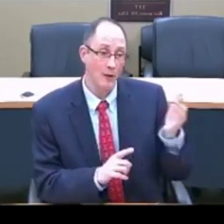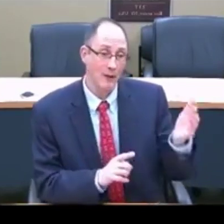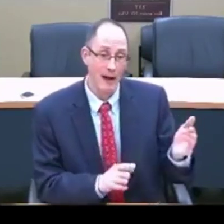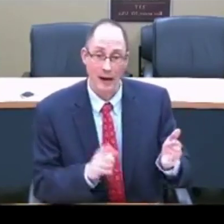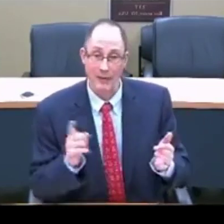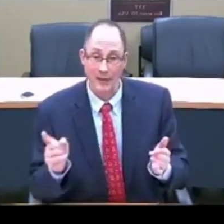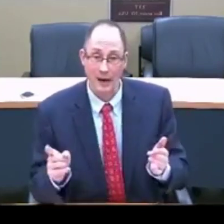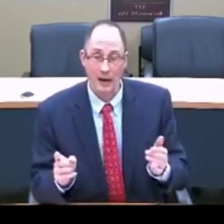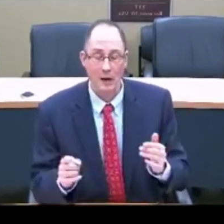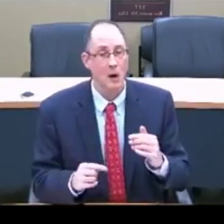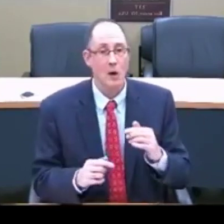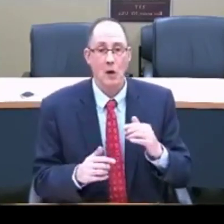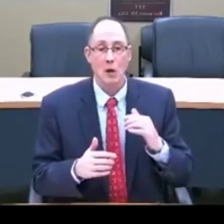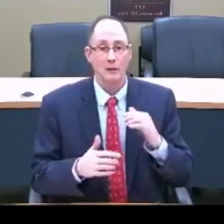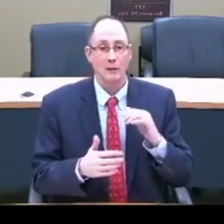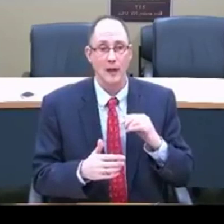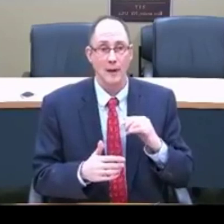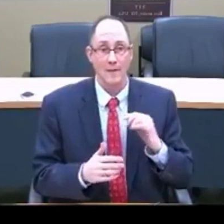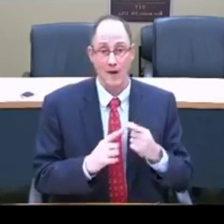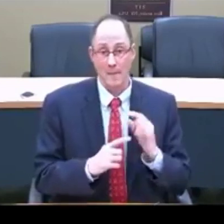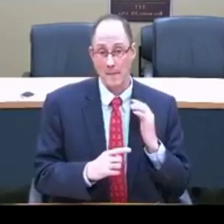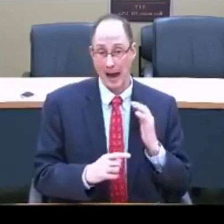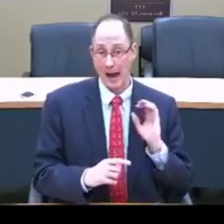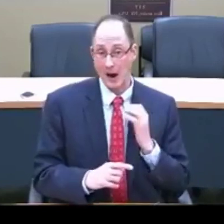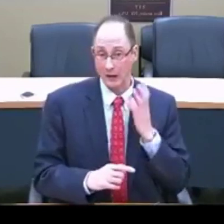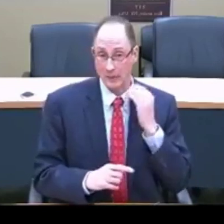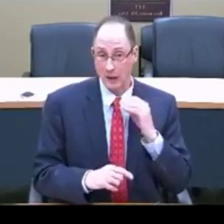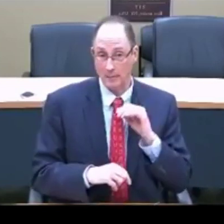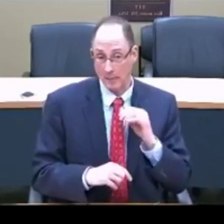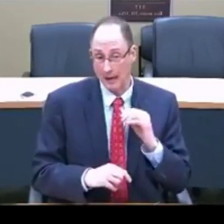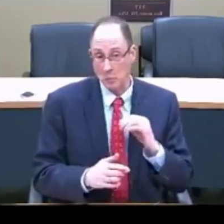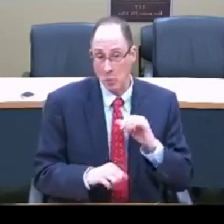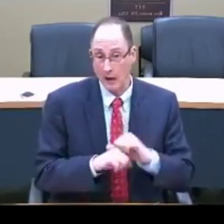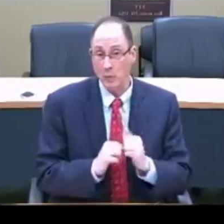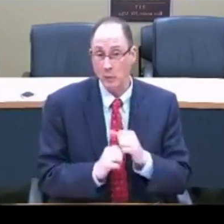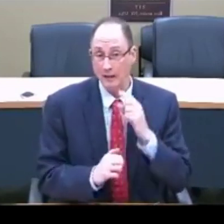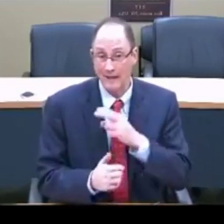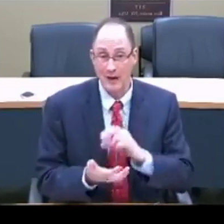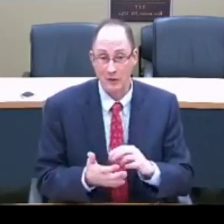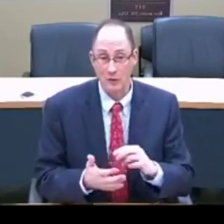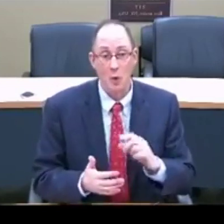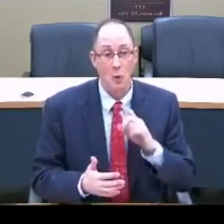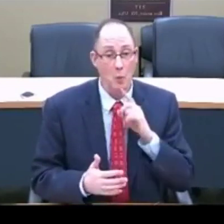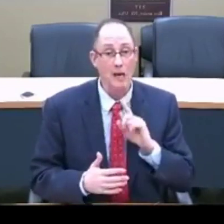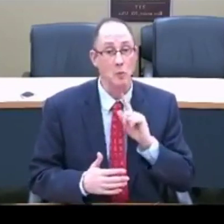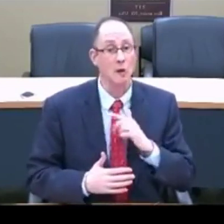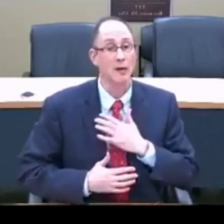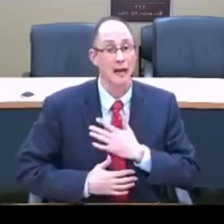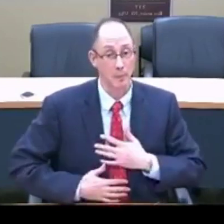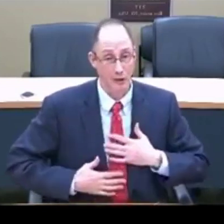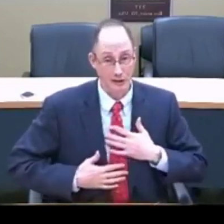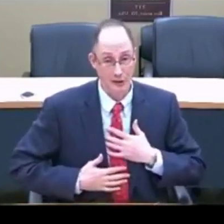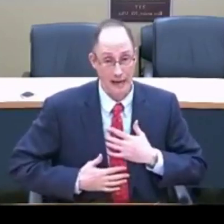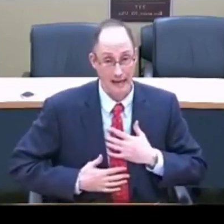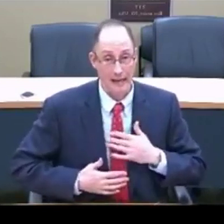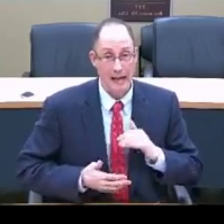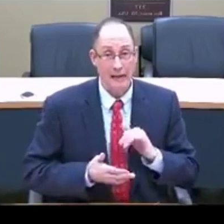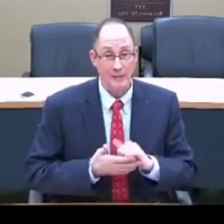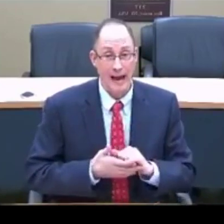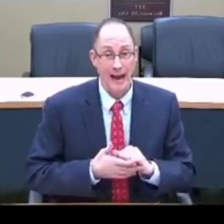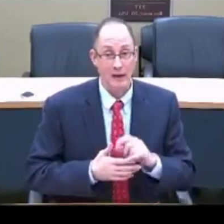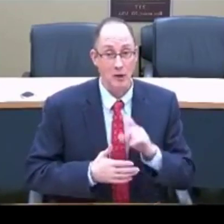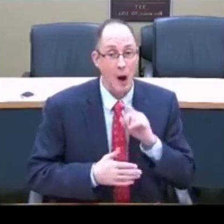word there and there. From our experience working with the deaf, we really appreciate it.